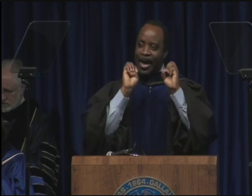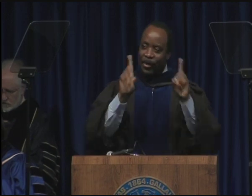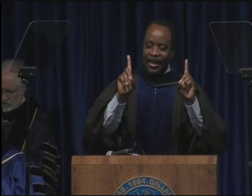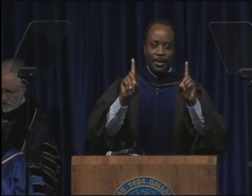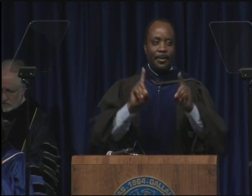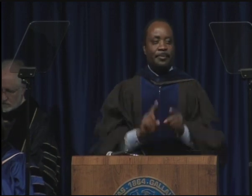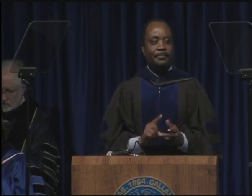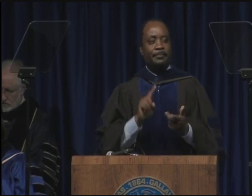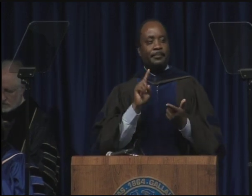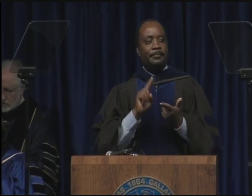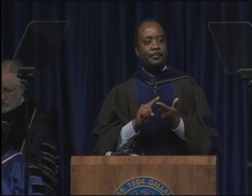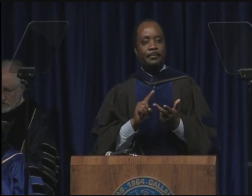Education,